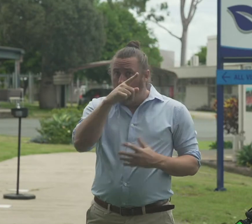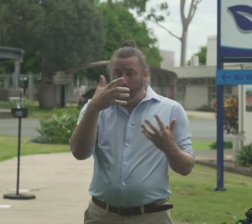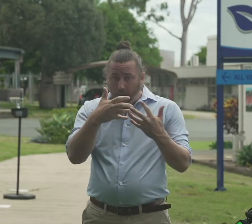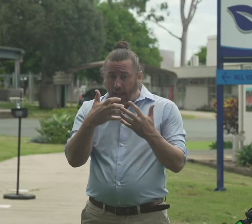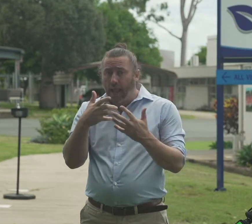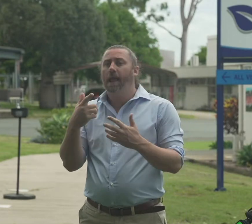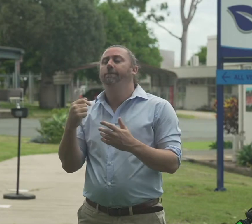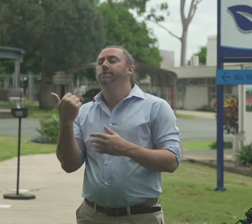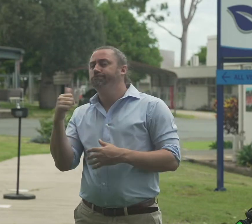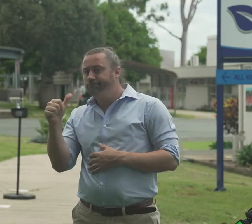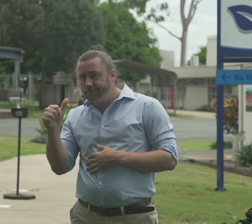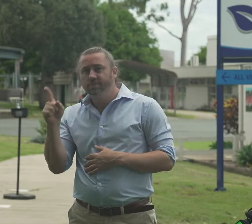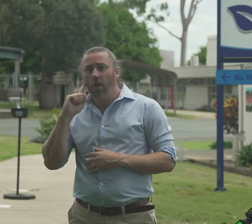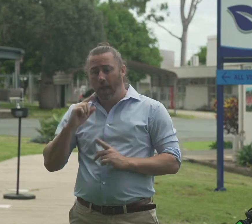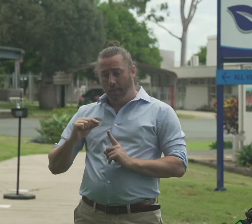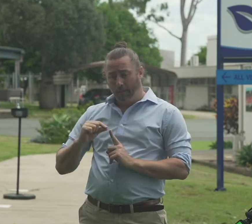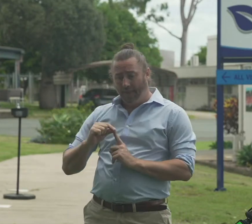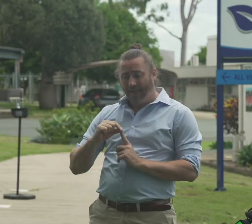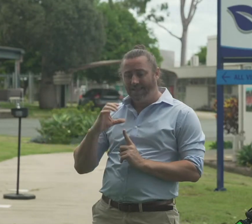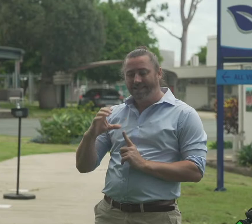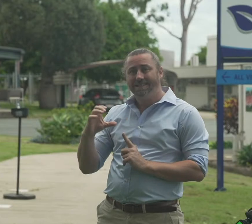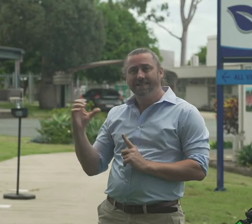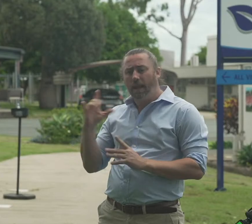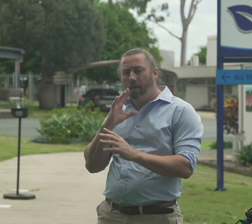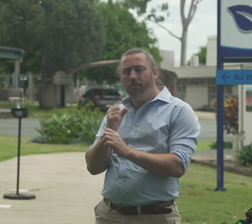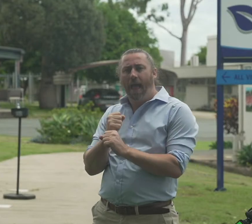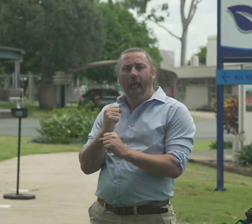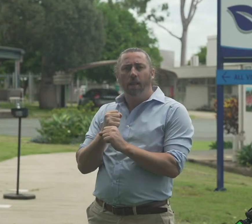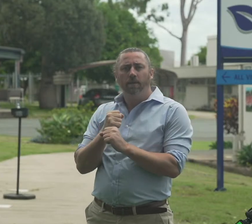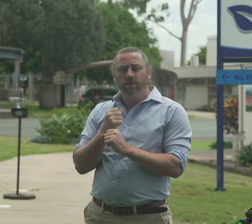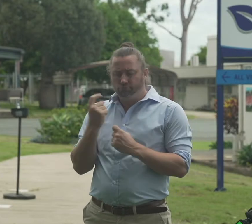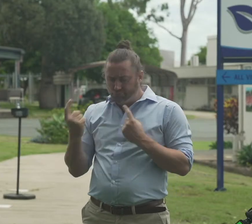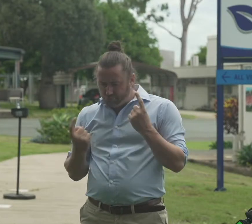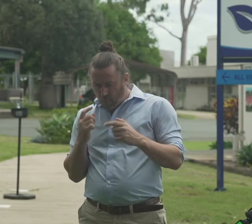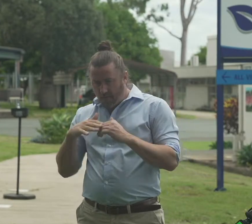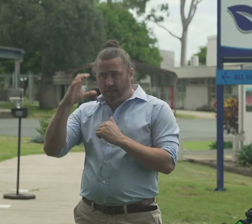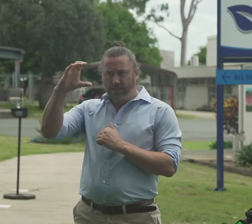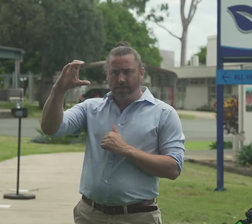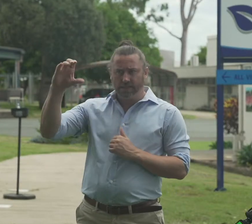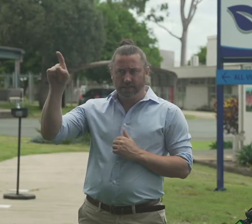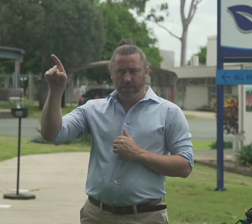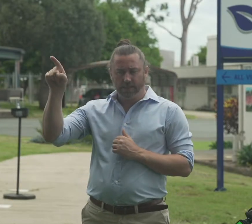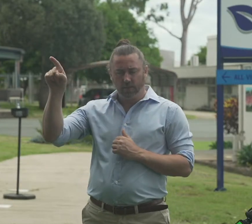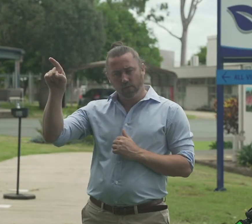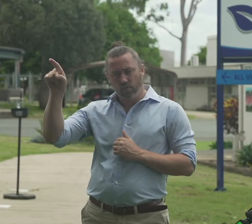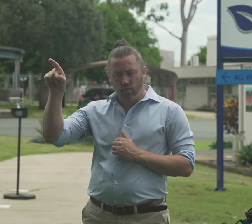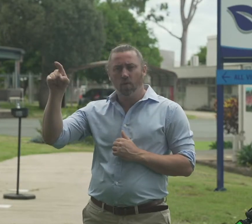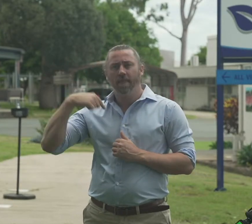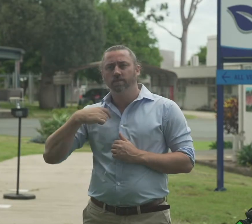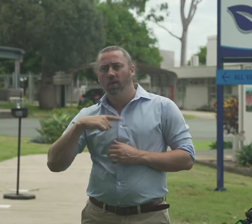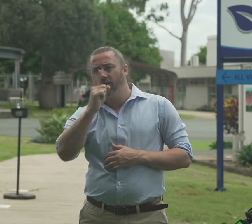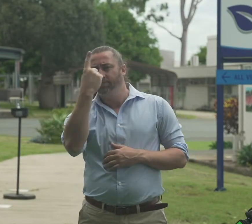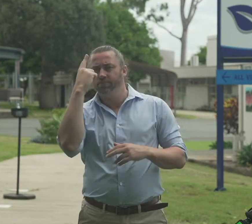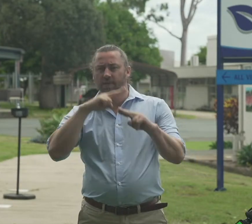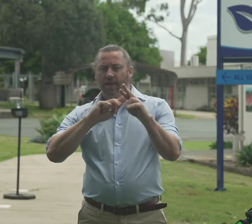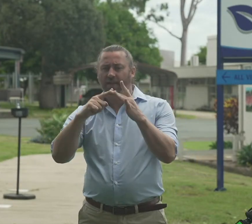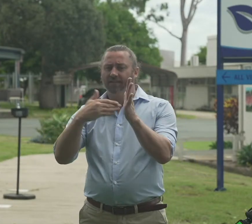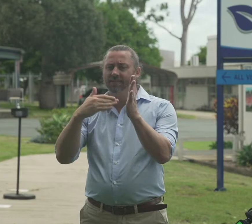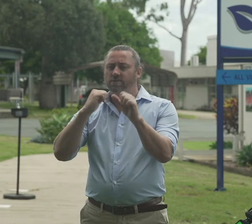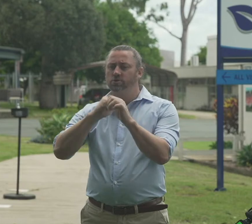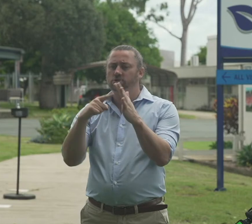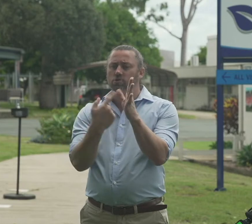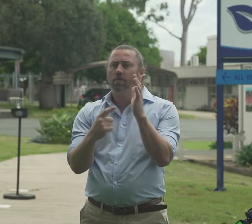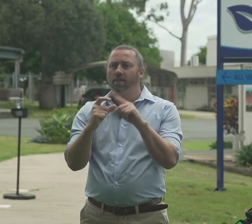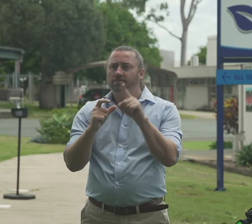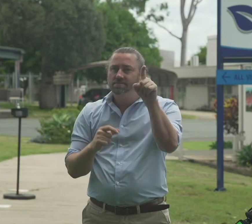in detail by the PCCC, and we've adopted all of those recommendations. But once you address the concerns about the Triple C itself, it is the